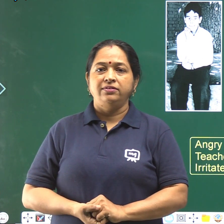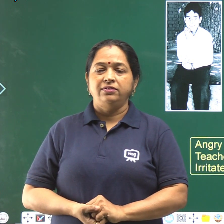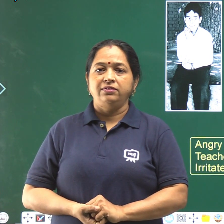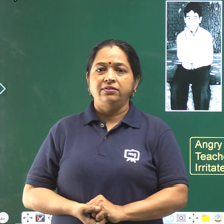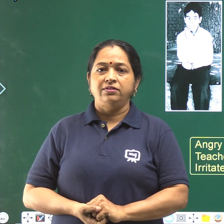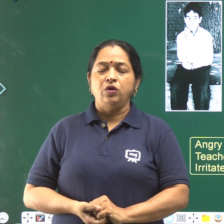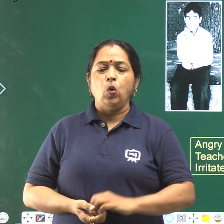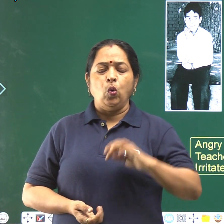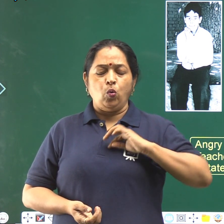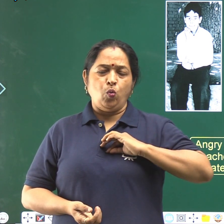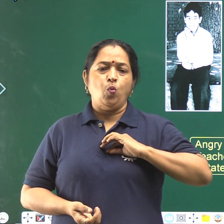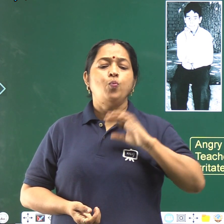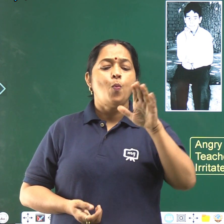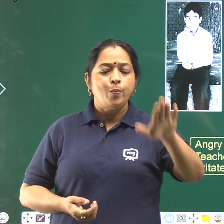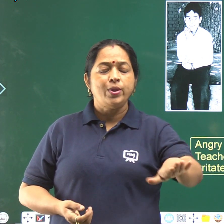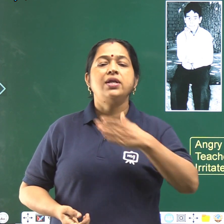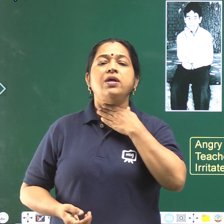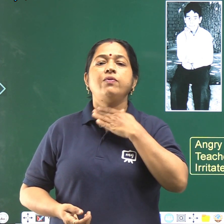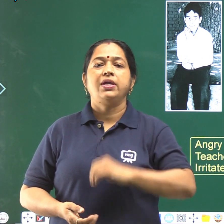to believe him